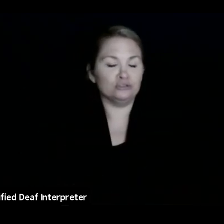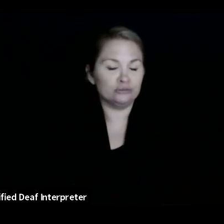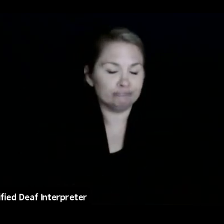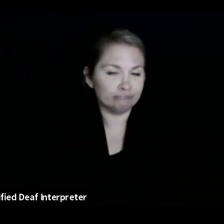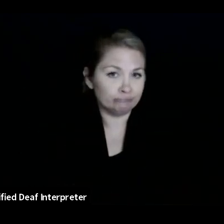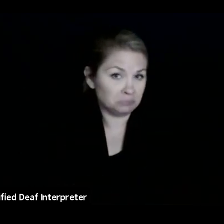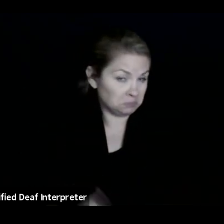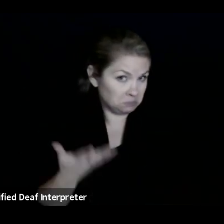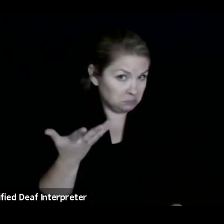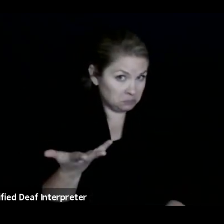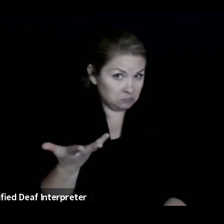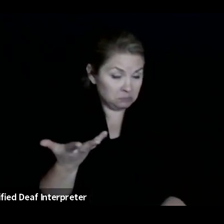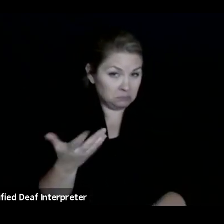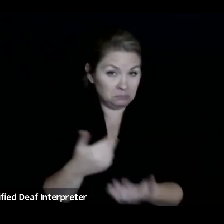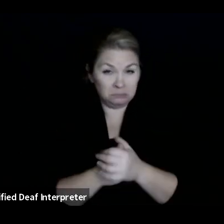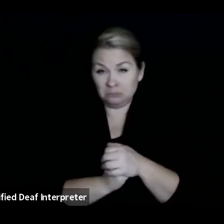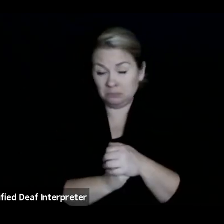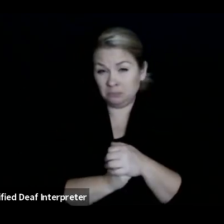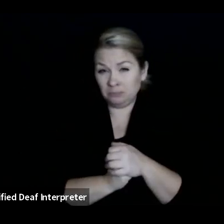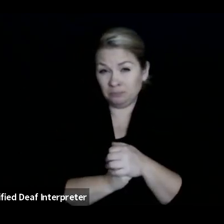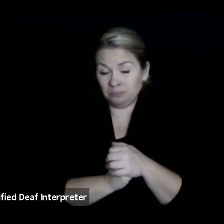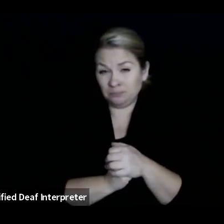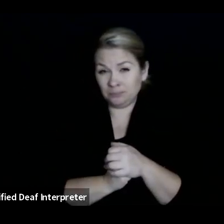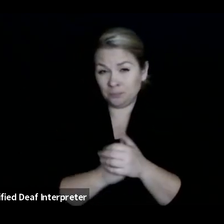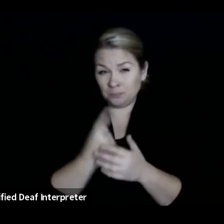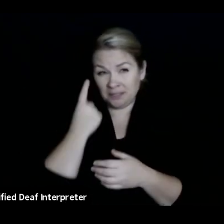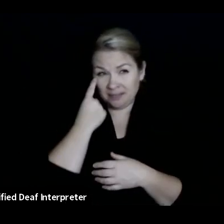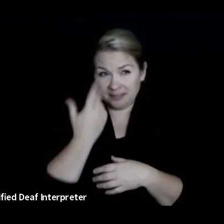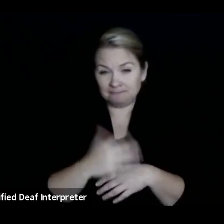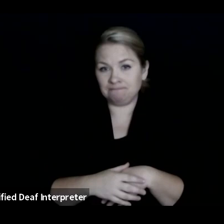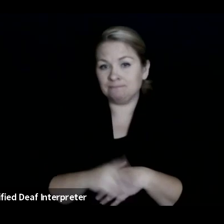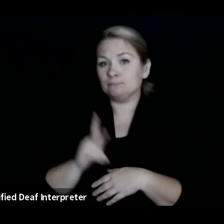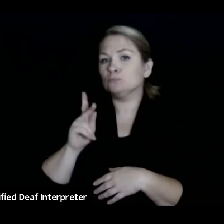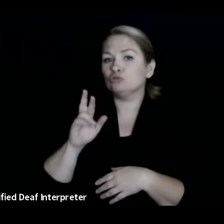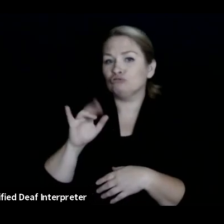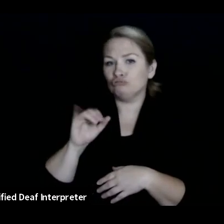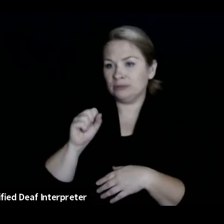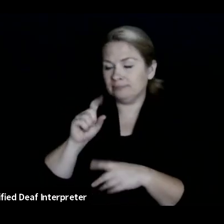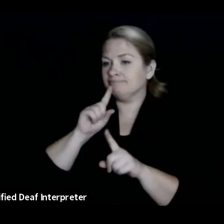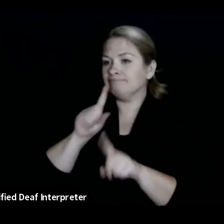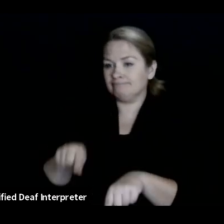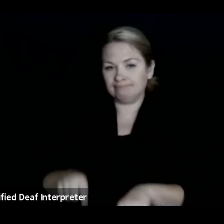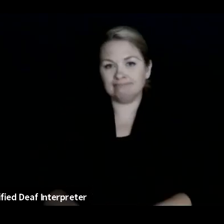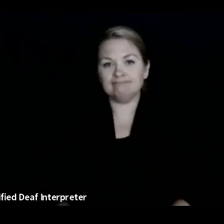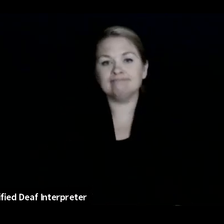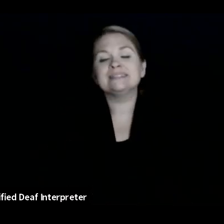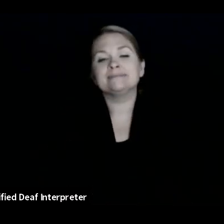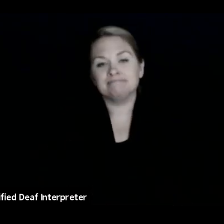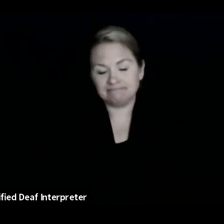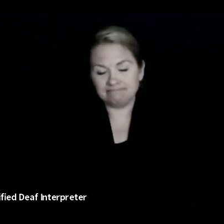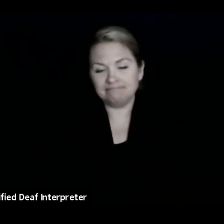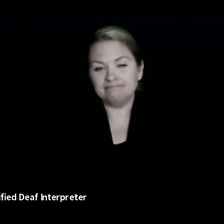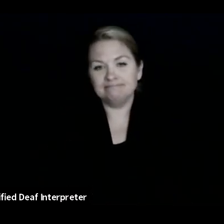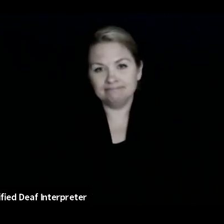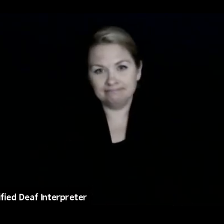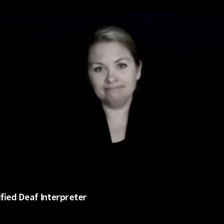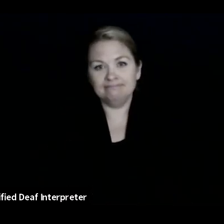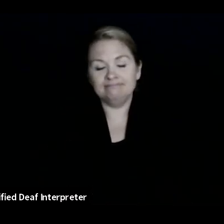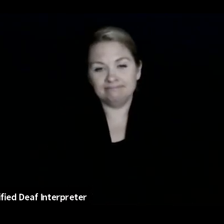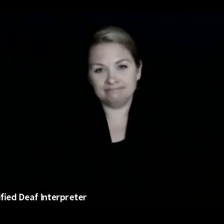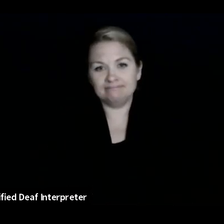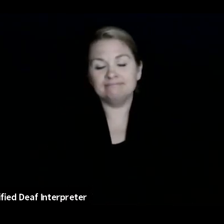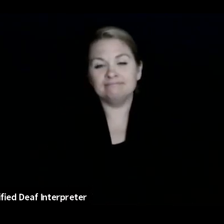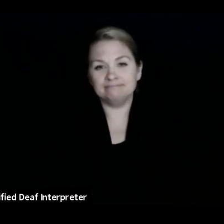Well, certainly, I think that, as I mentioned to the earlier caller, we are seeing COVID across the